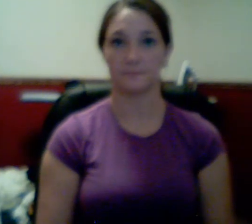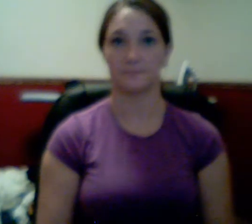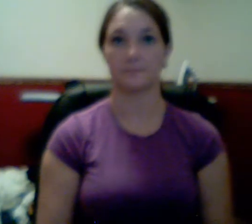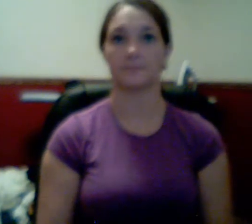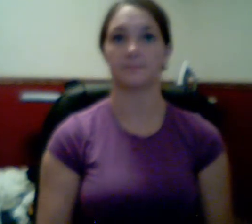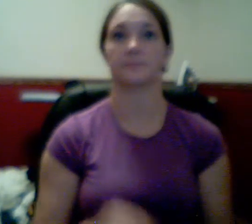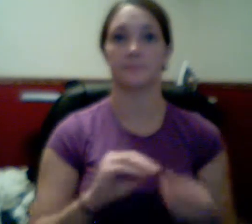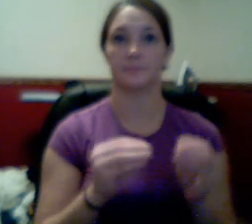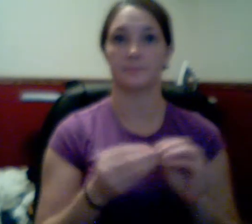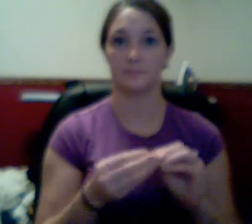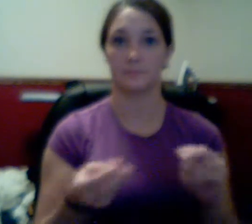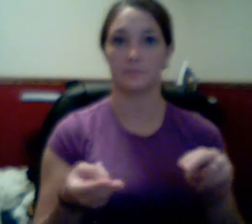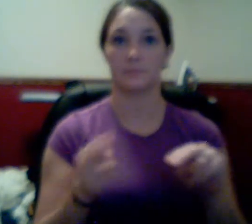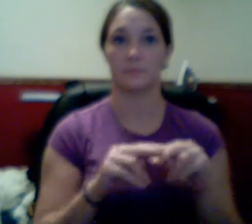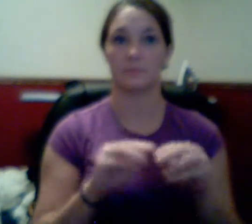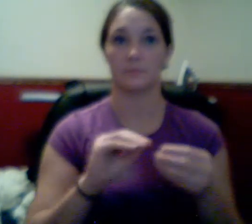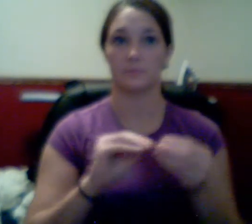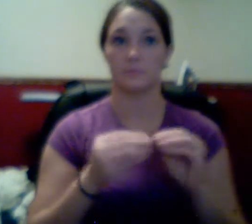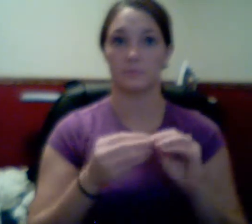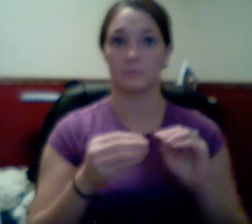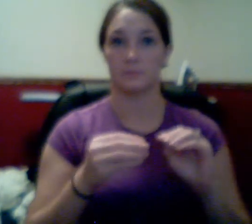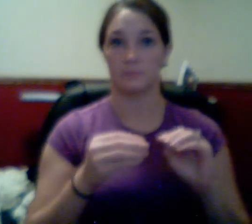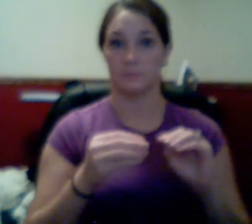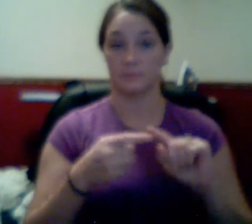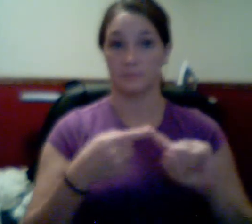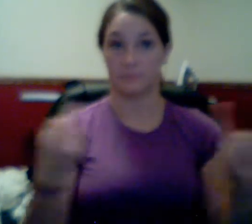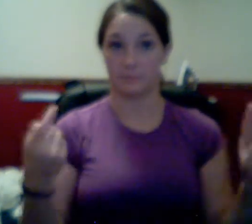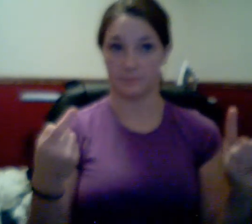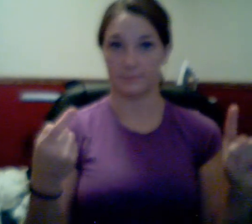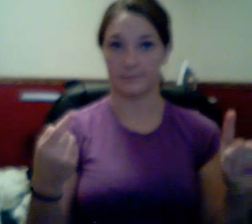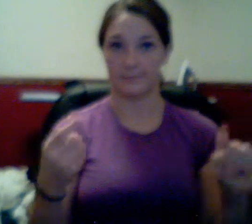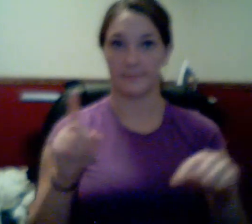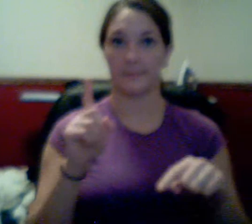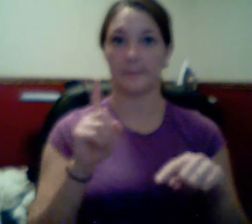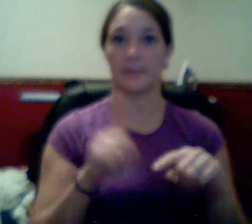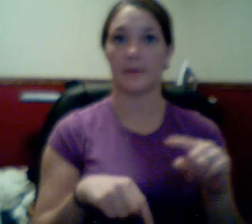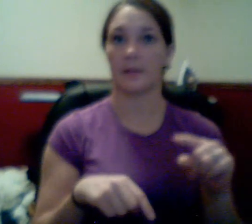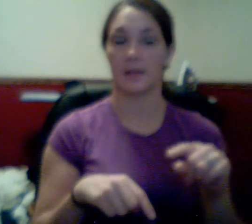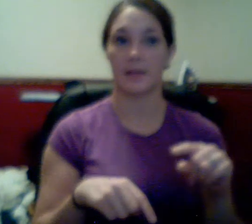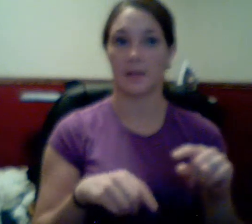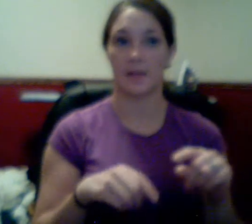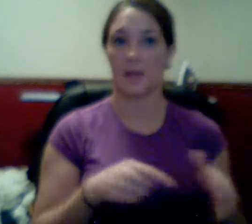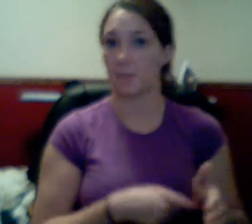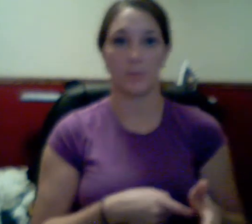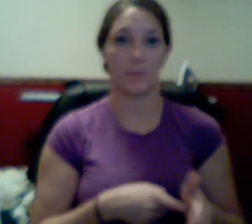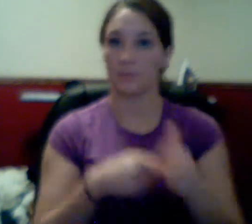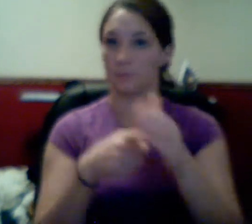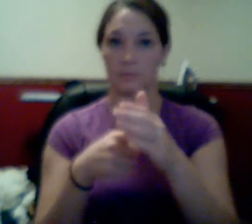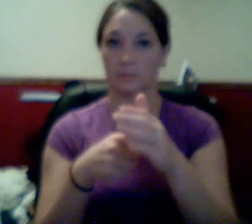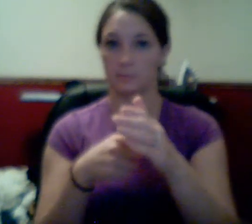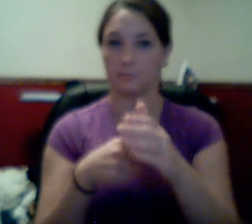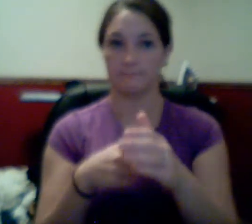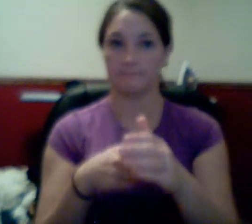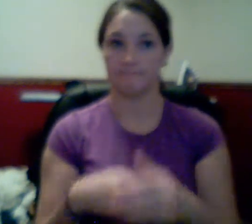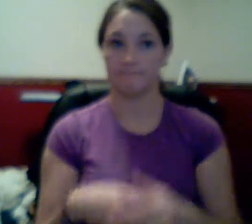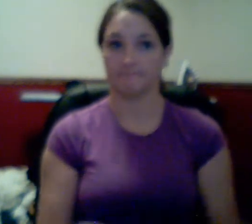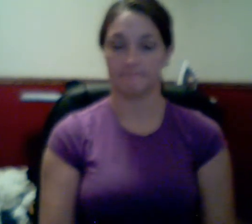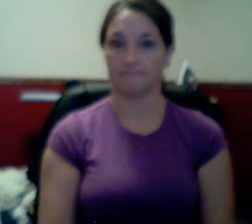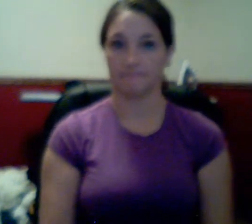that cannot be represented by an integer divided by an integer. Okay. Well, what's an example?